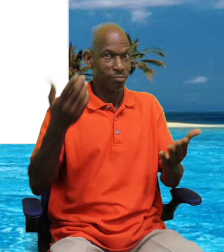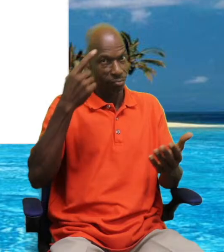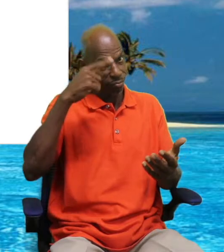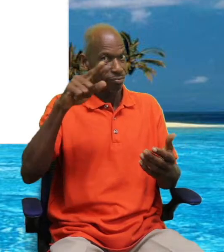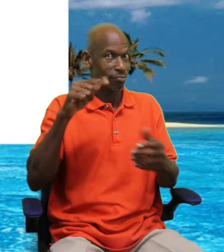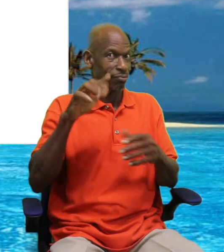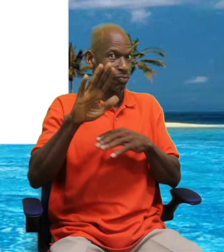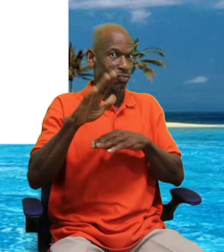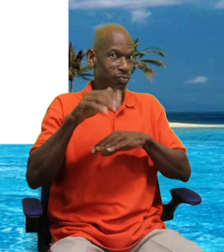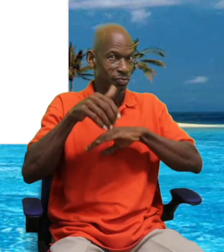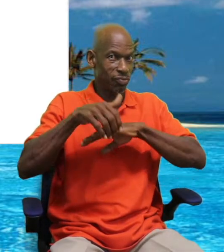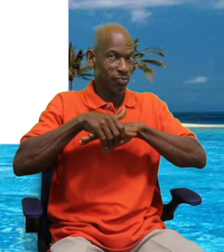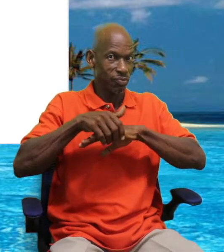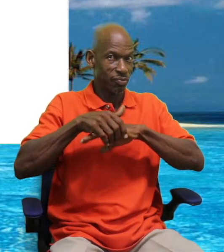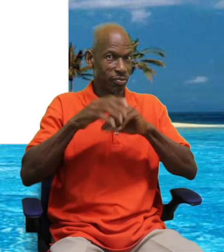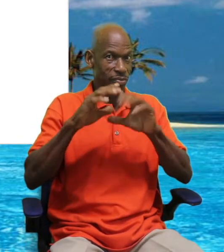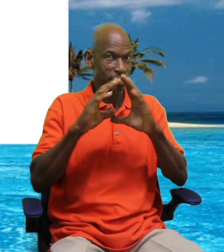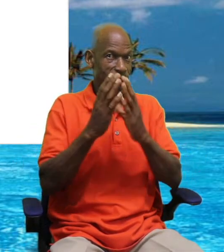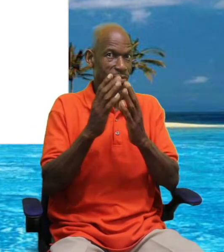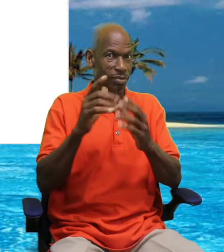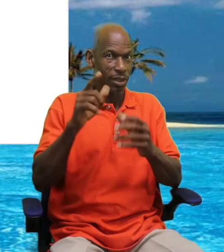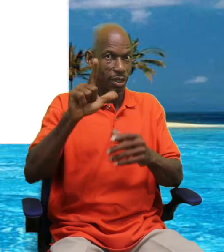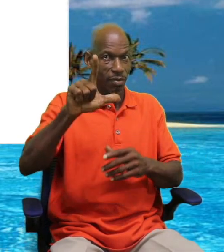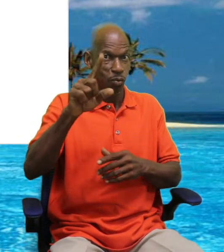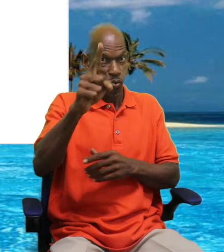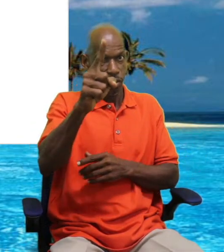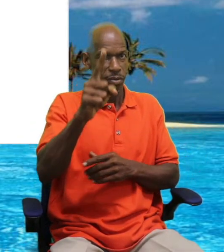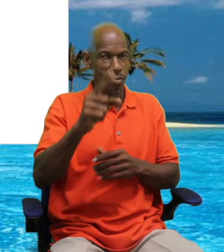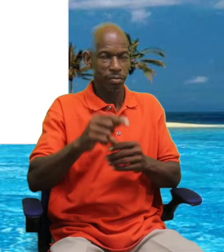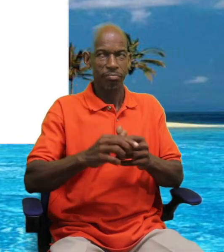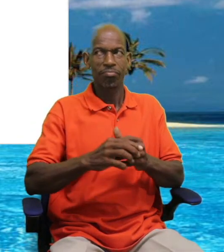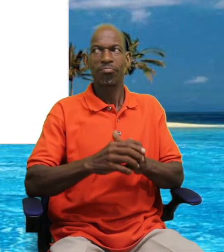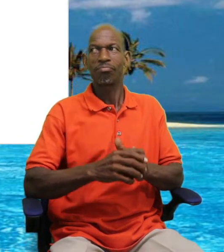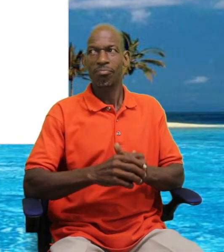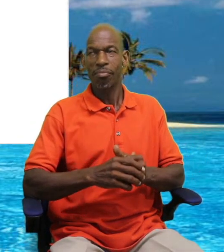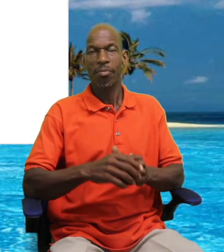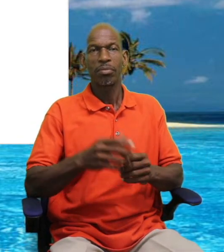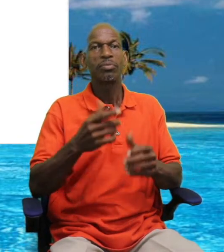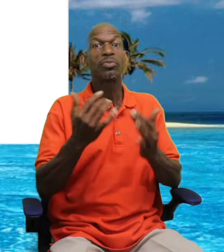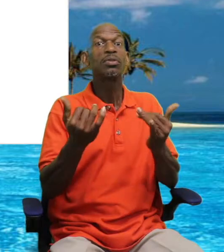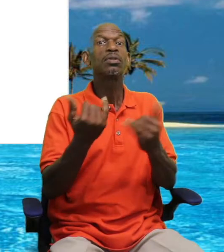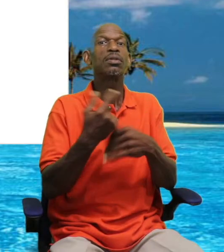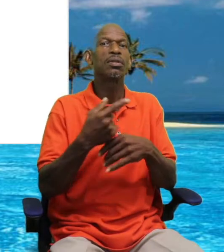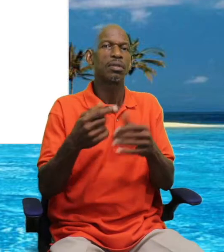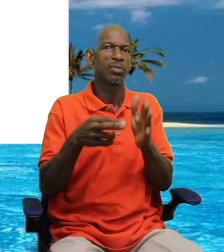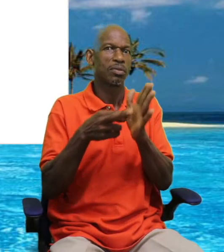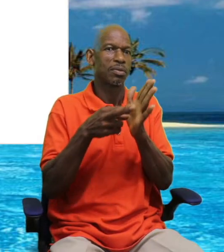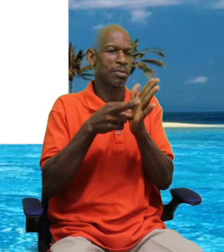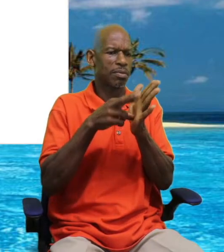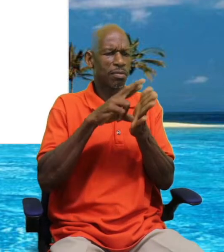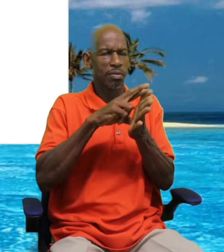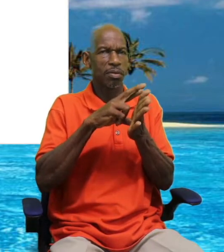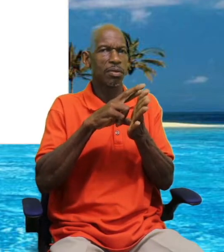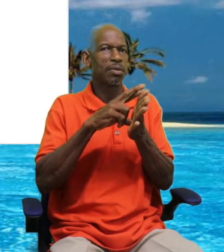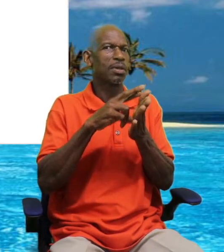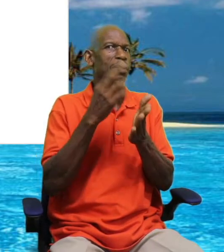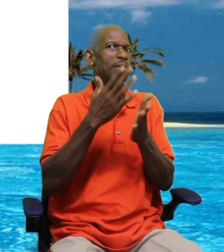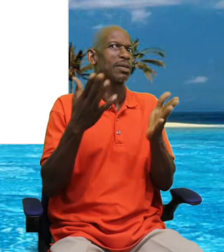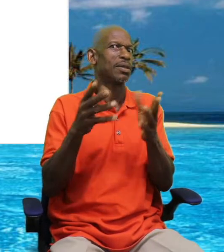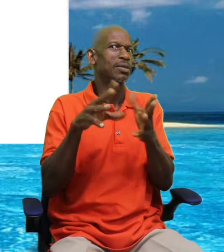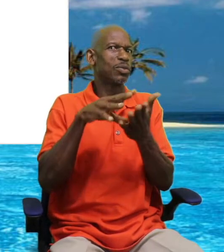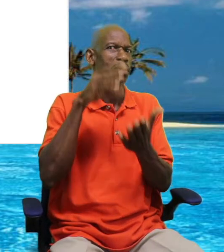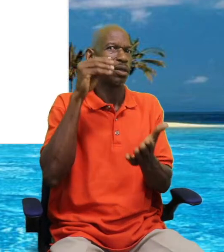deaf. We are focusing on revising what we have covered this term because at the end of every term, we have a